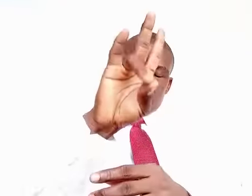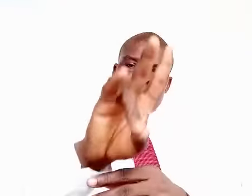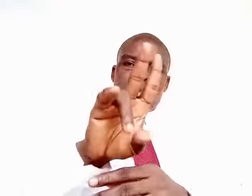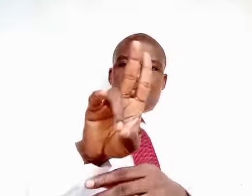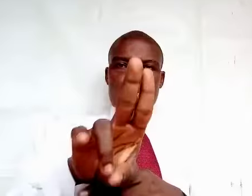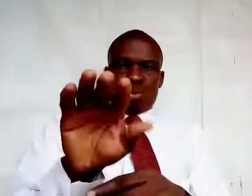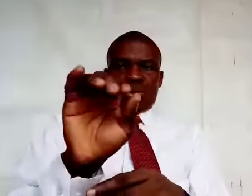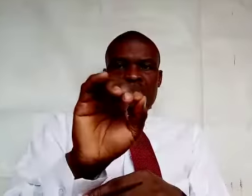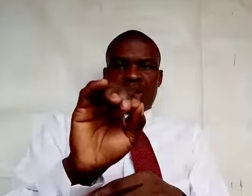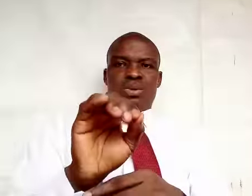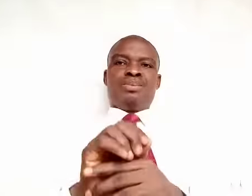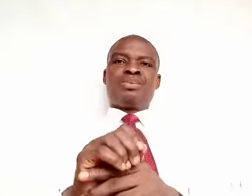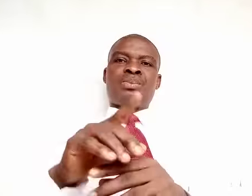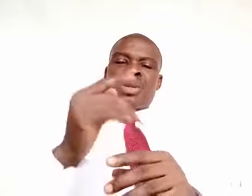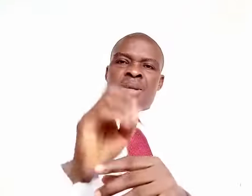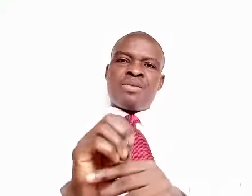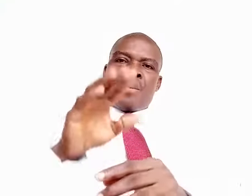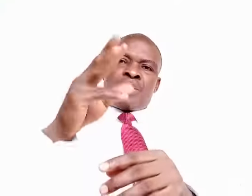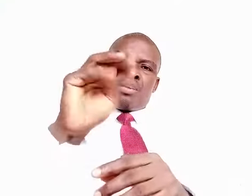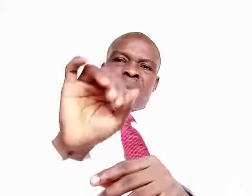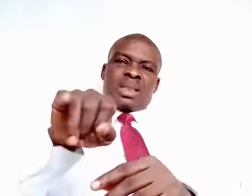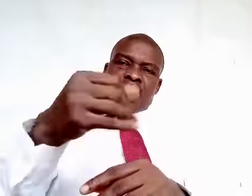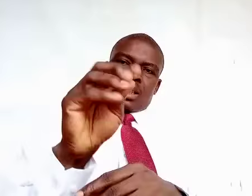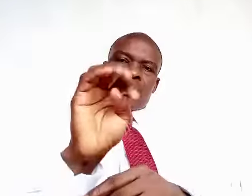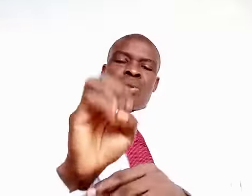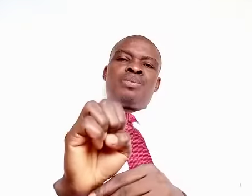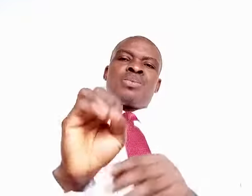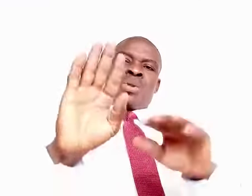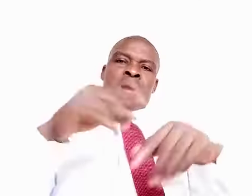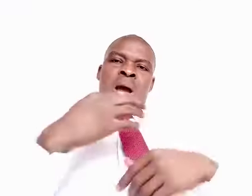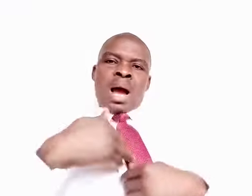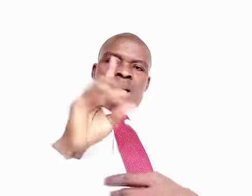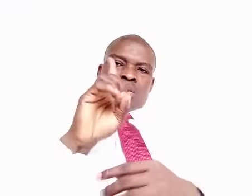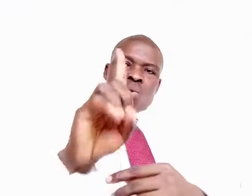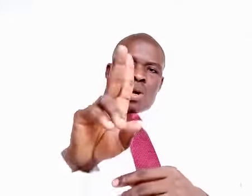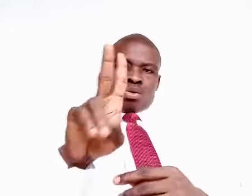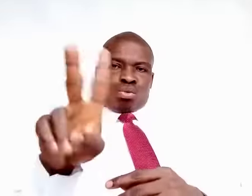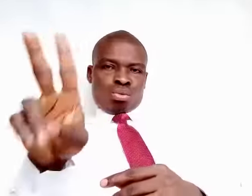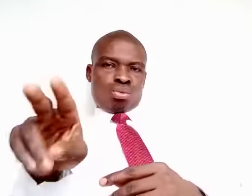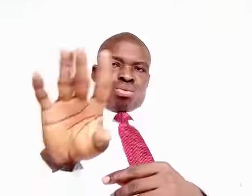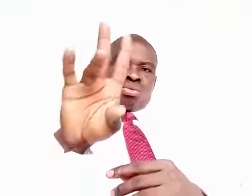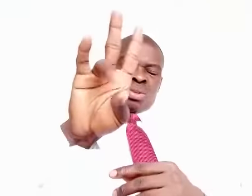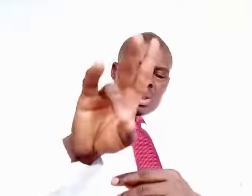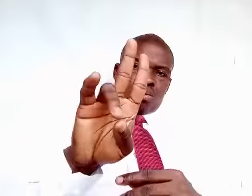122,720 naira. Therefore, Mr. Jones has 122,720 in his account. That is